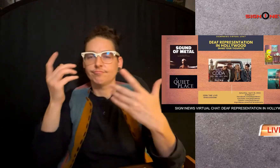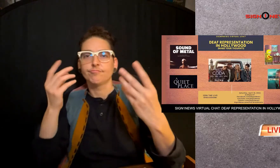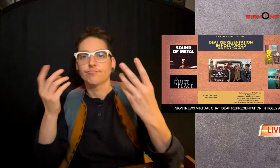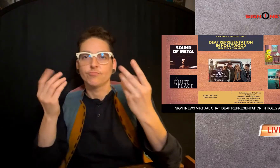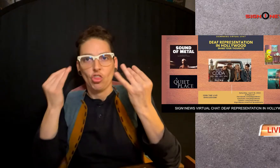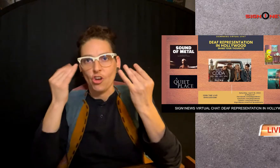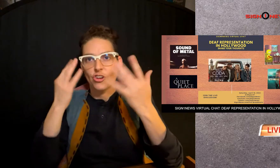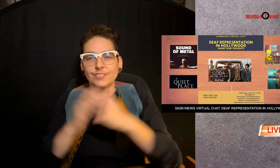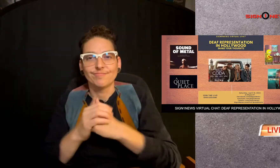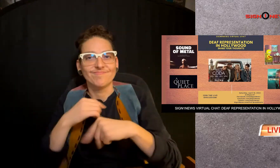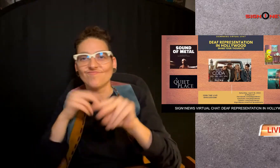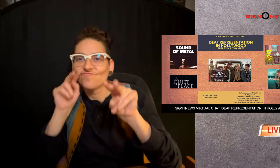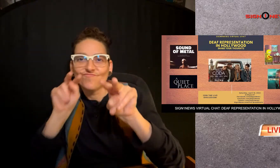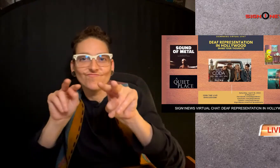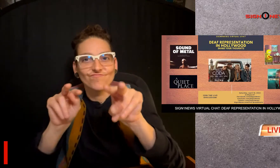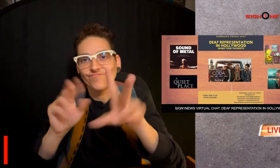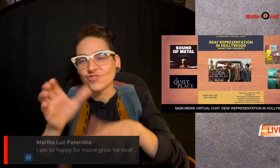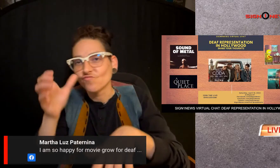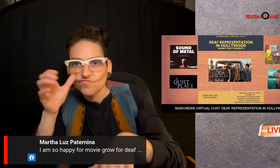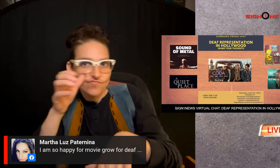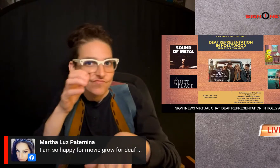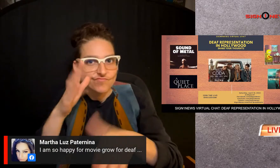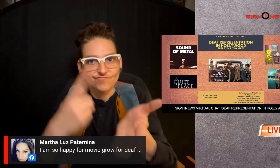Let me know your thoughts and, you know.